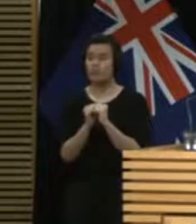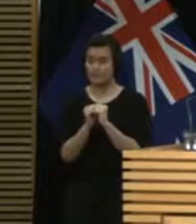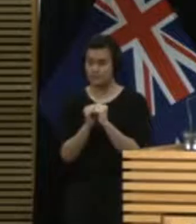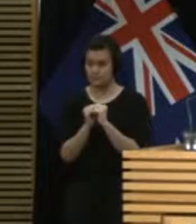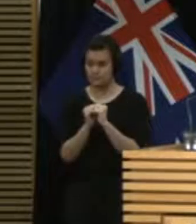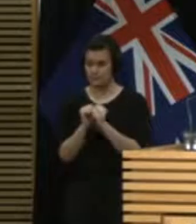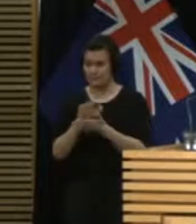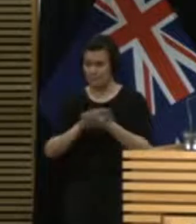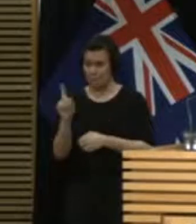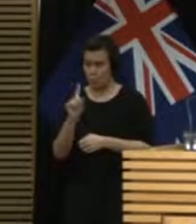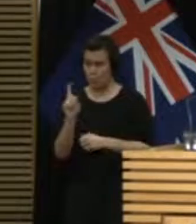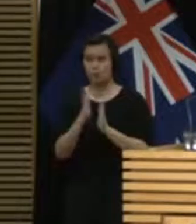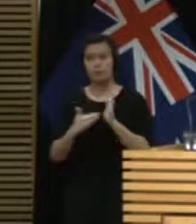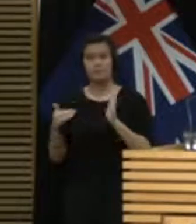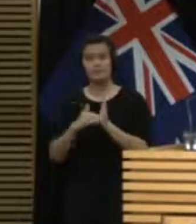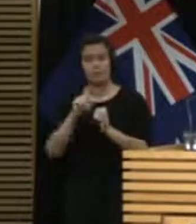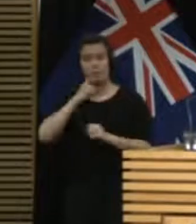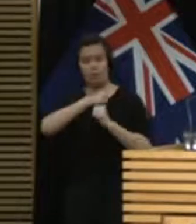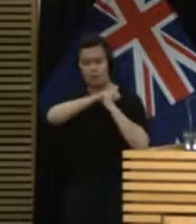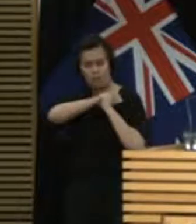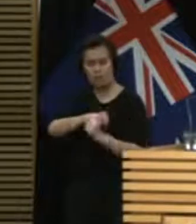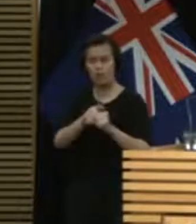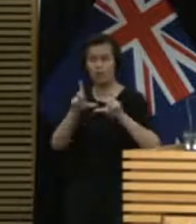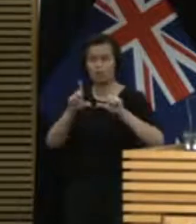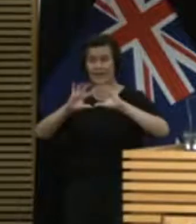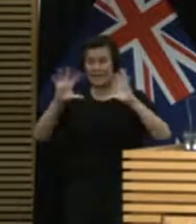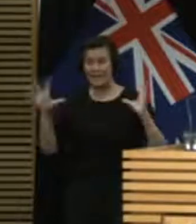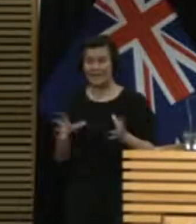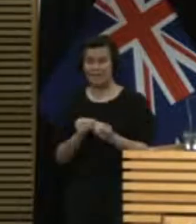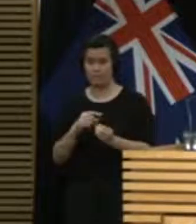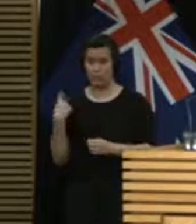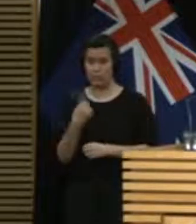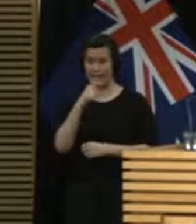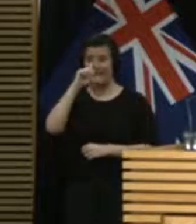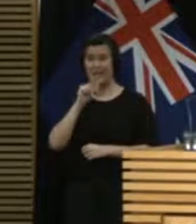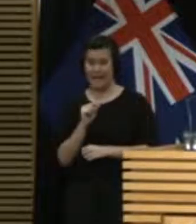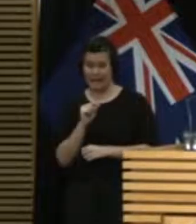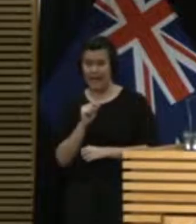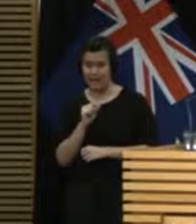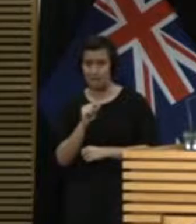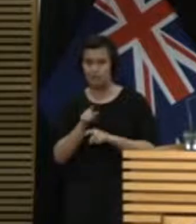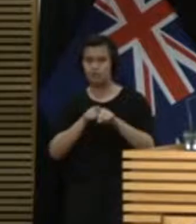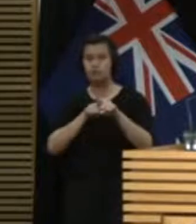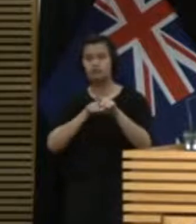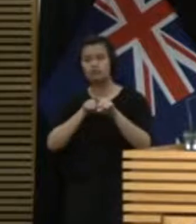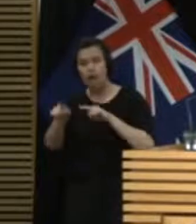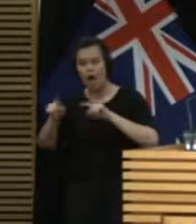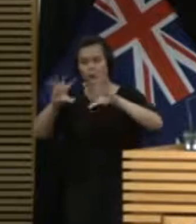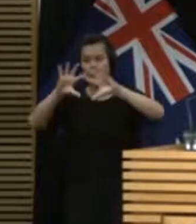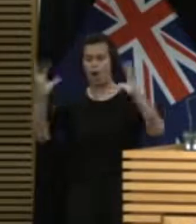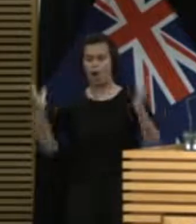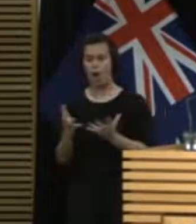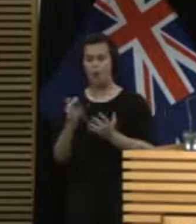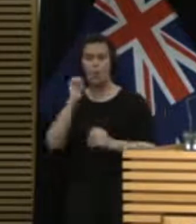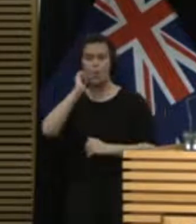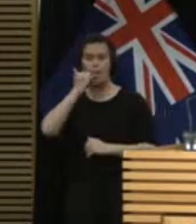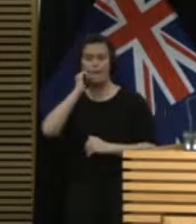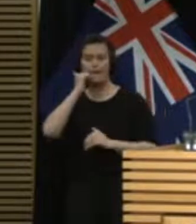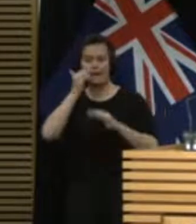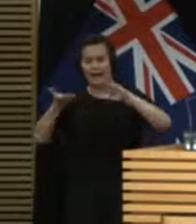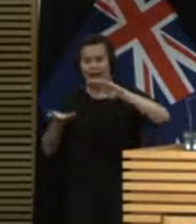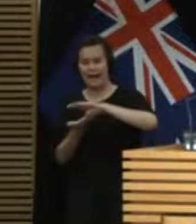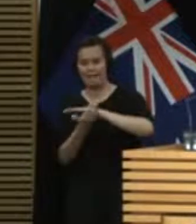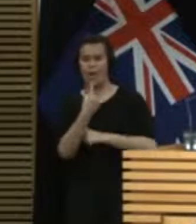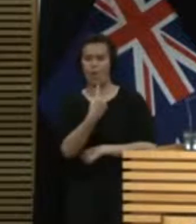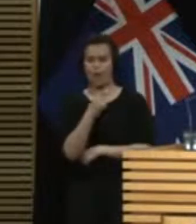can to follow through on our commitment around 1.5 degrees. And so that means aligning what we're doing domestically,